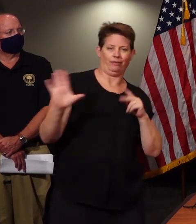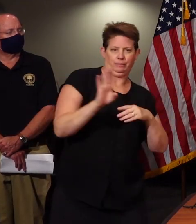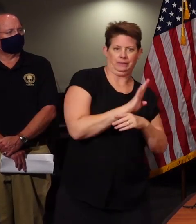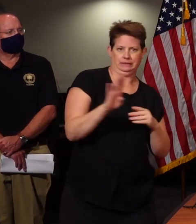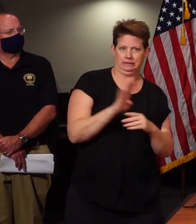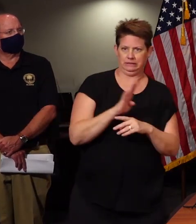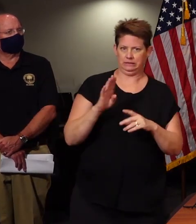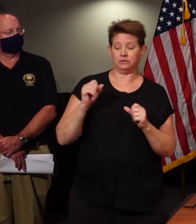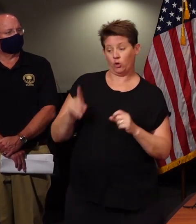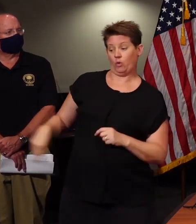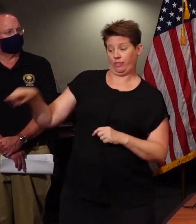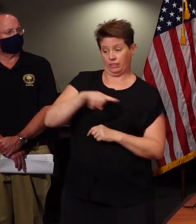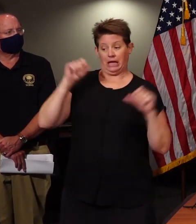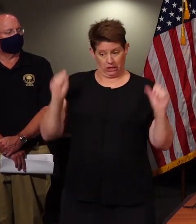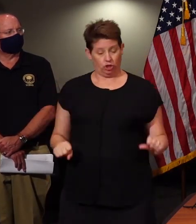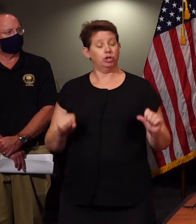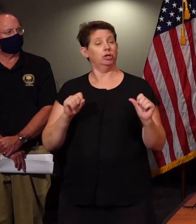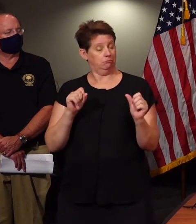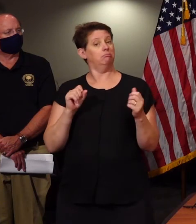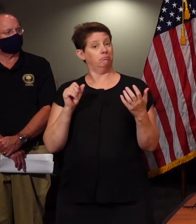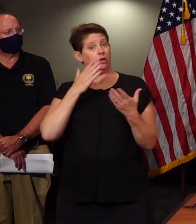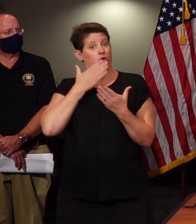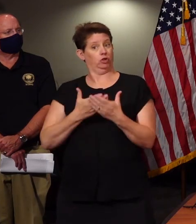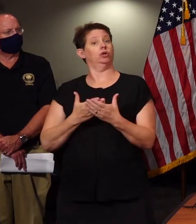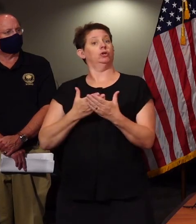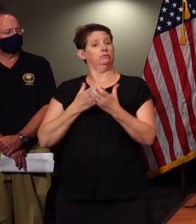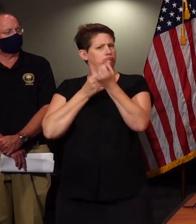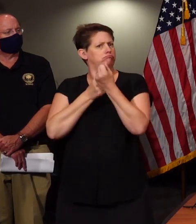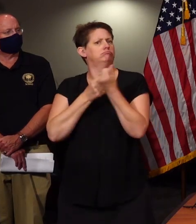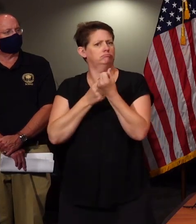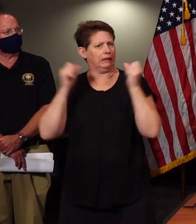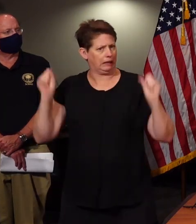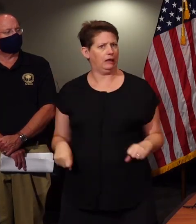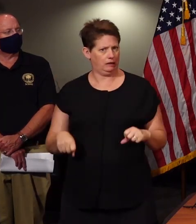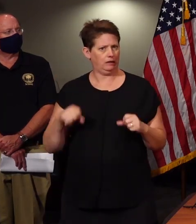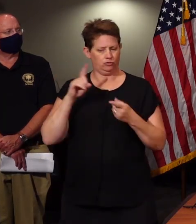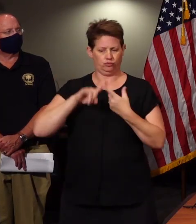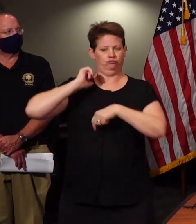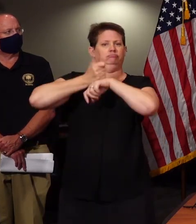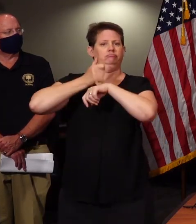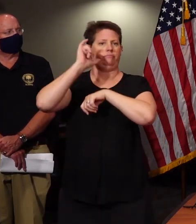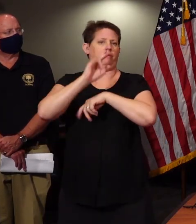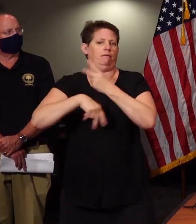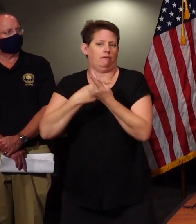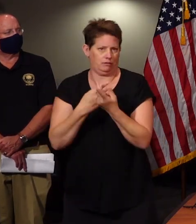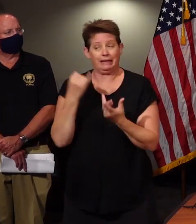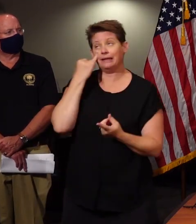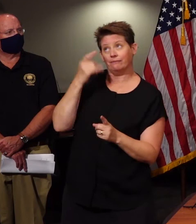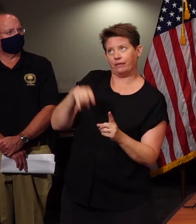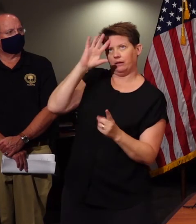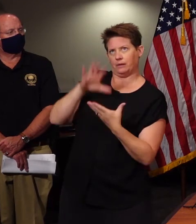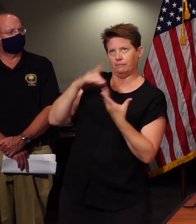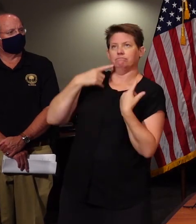do a valid job, I think a defensible job, if they believe that it would work